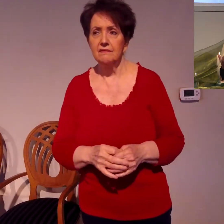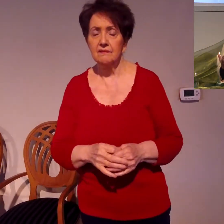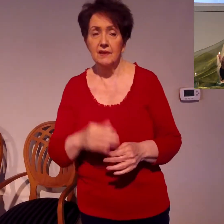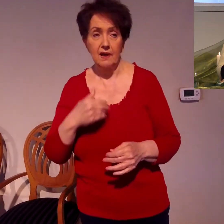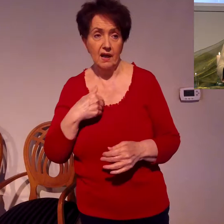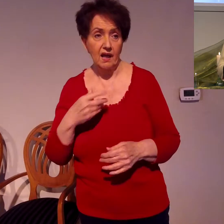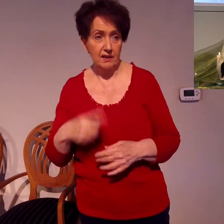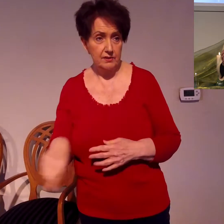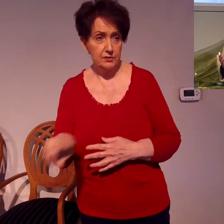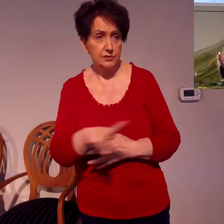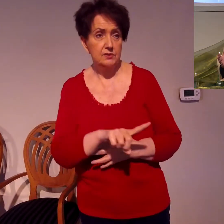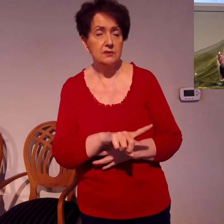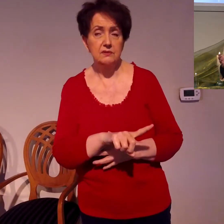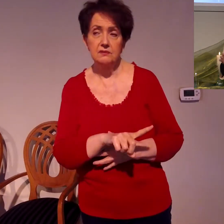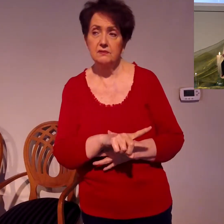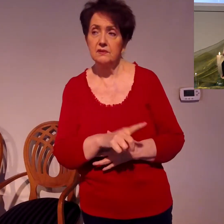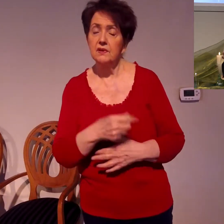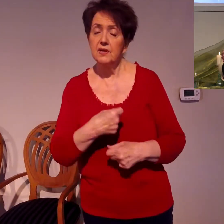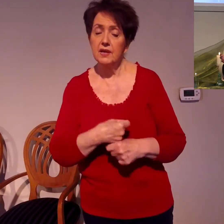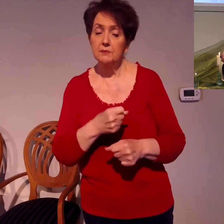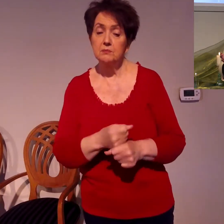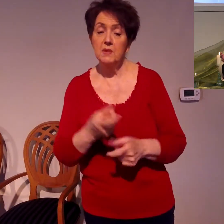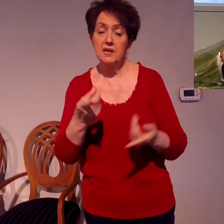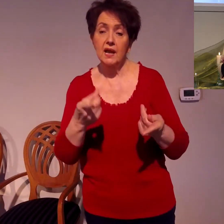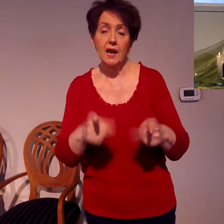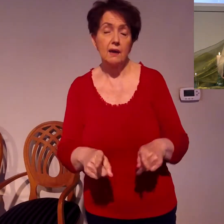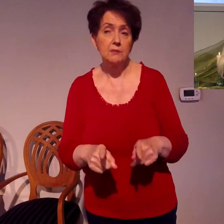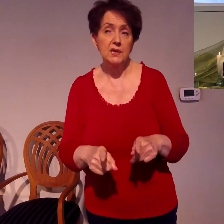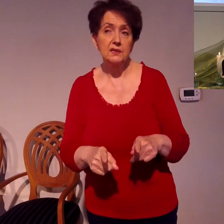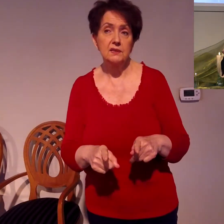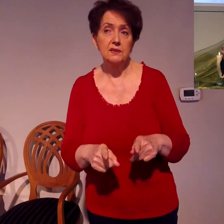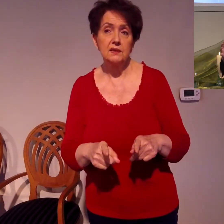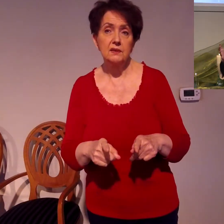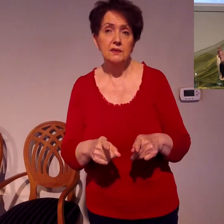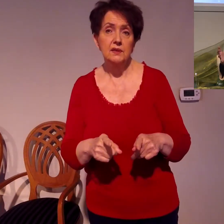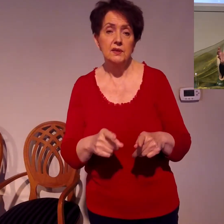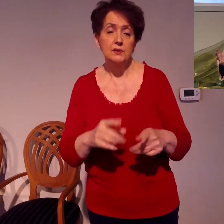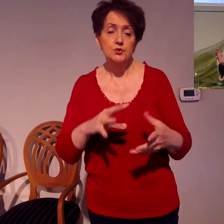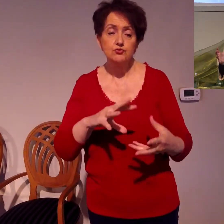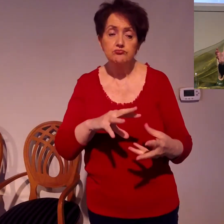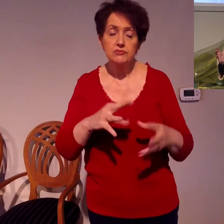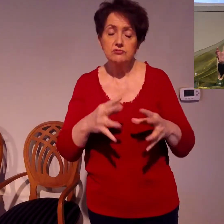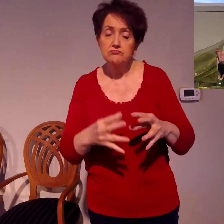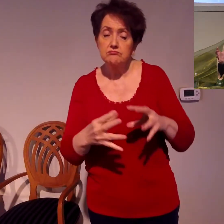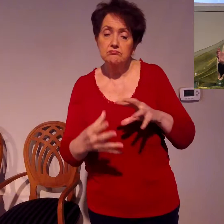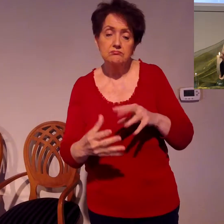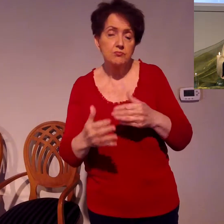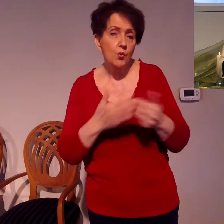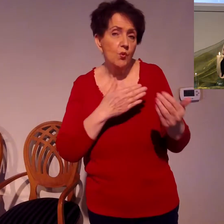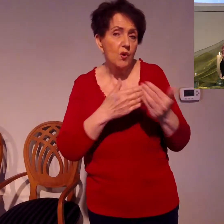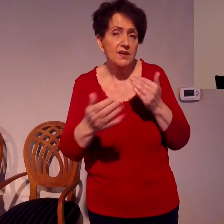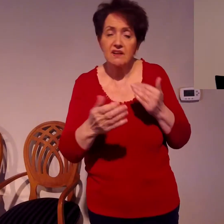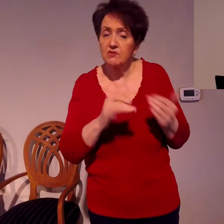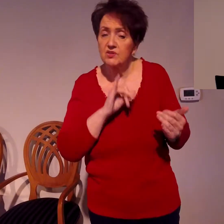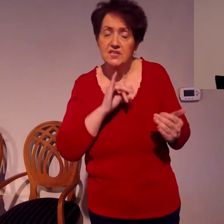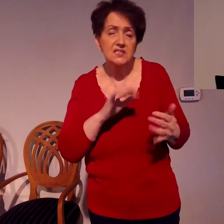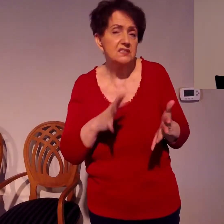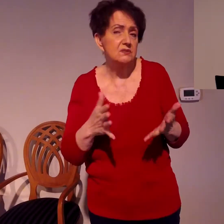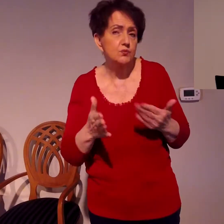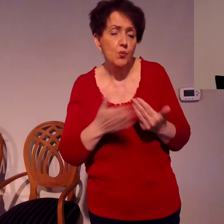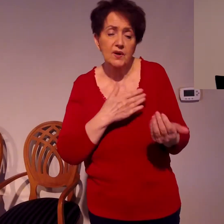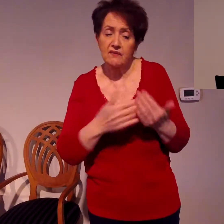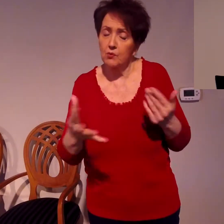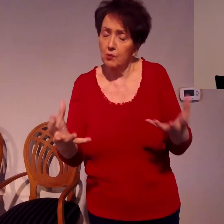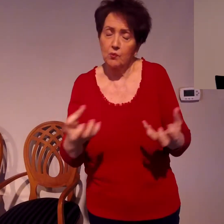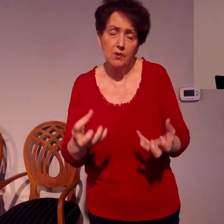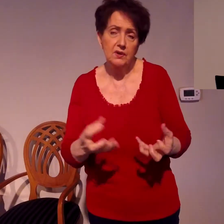and you can manifest and shape this, whatever this substance is, into whatever form we